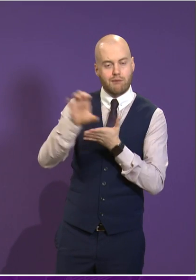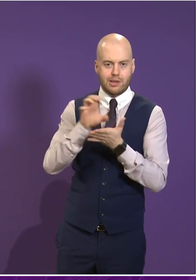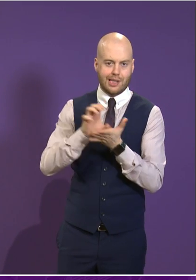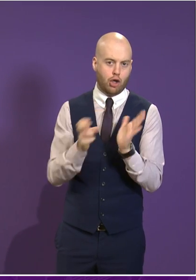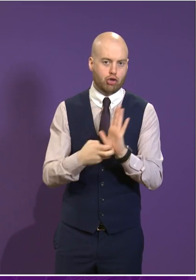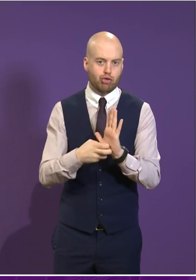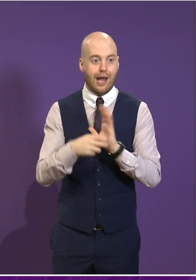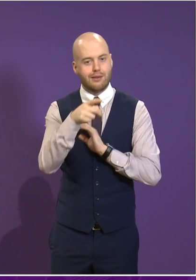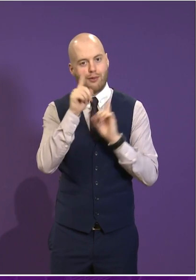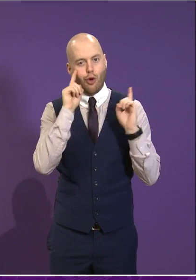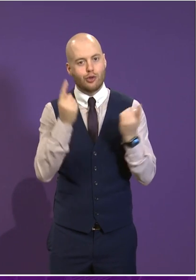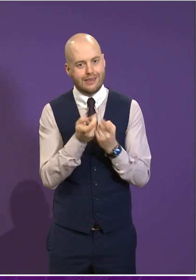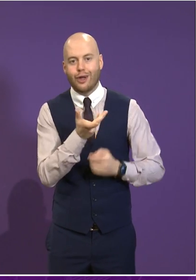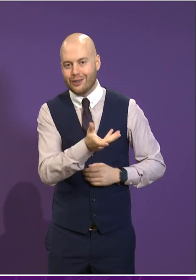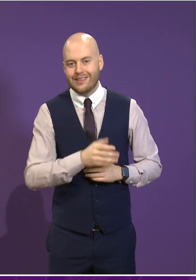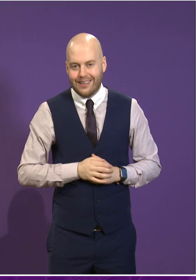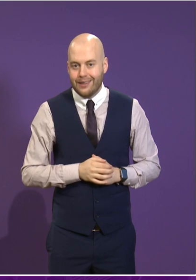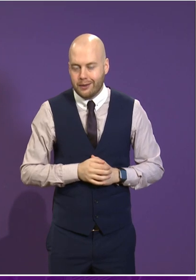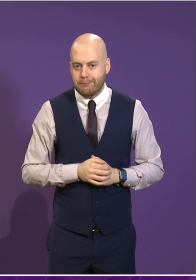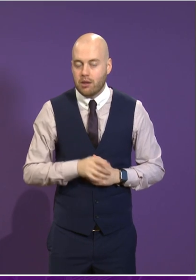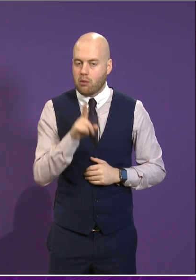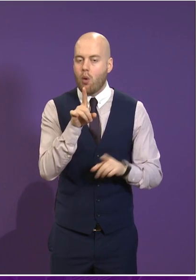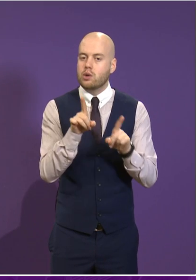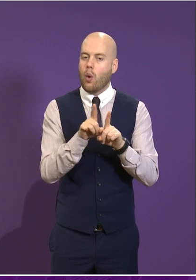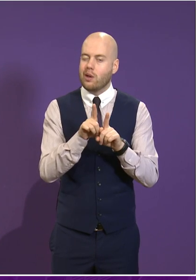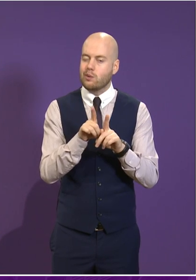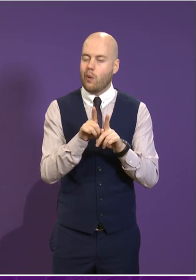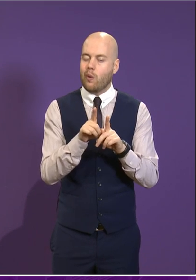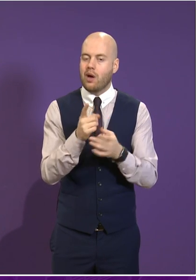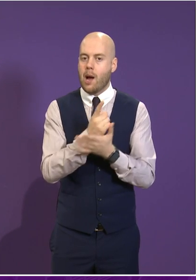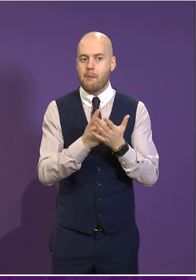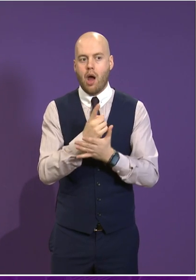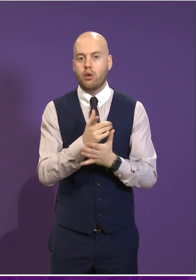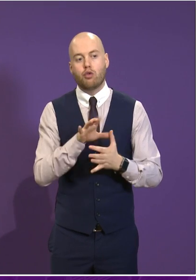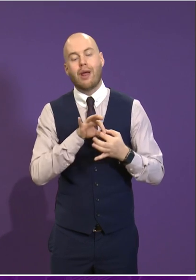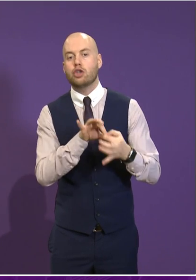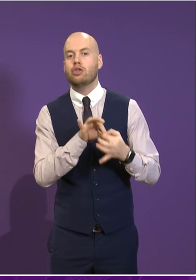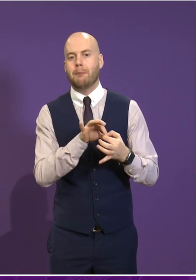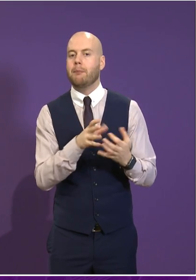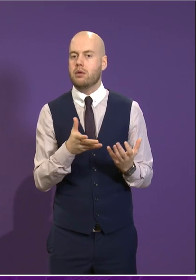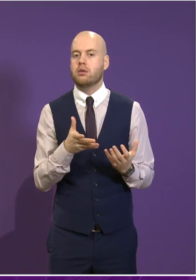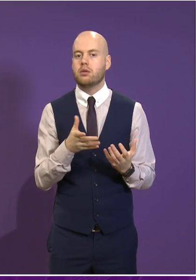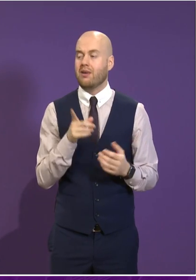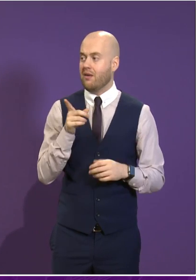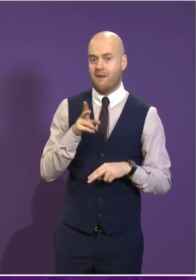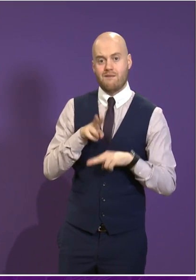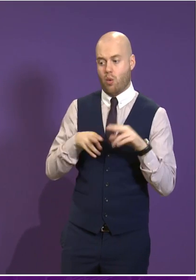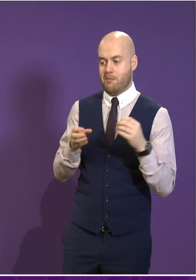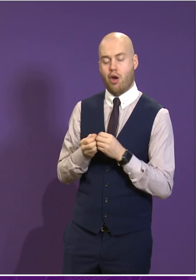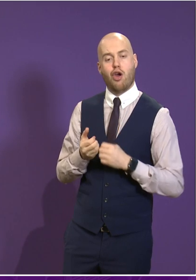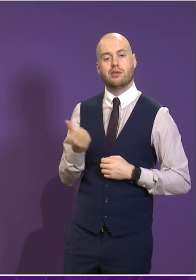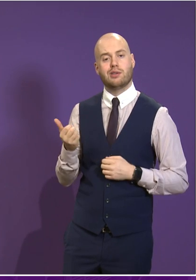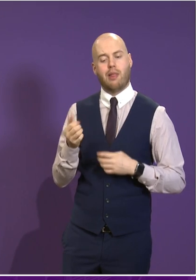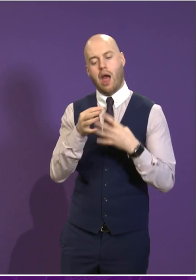it's also about the relationship between the outcome manager, of whom Fiona is one, and